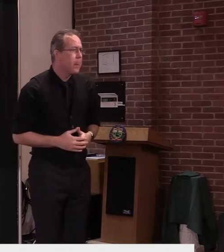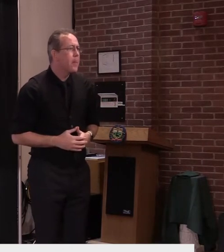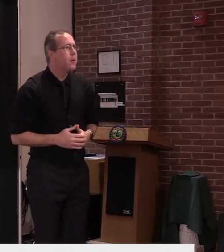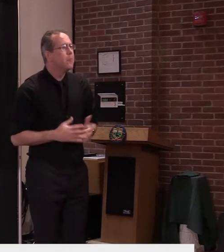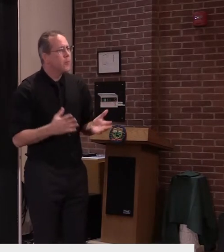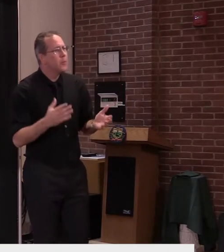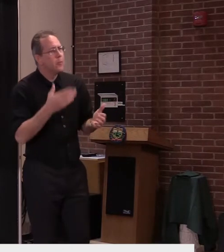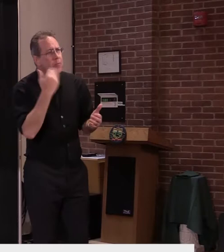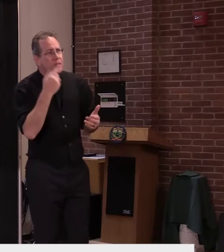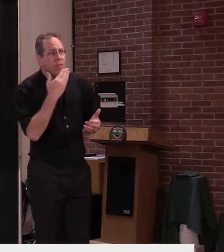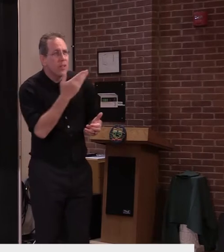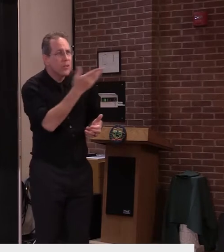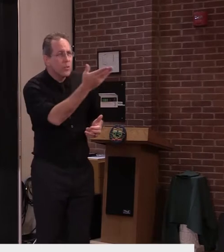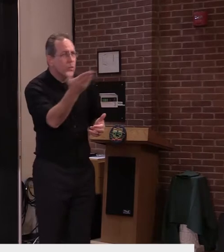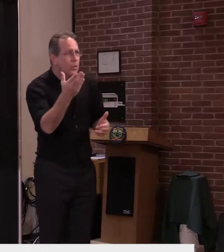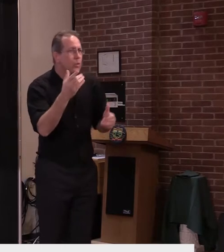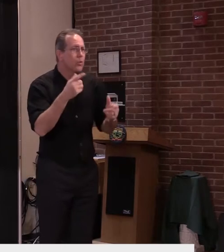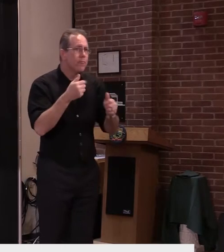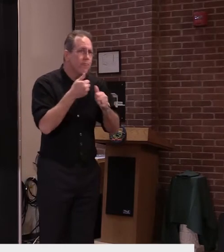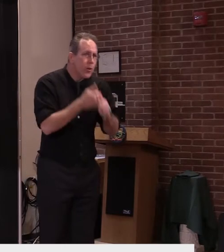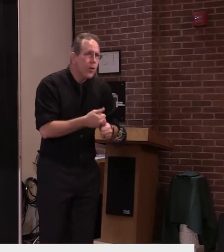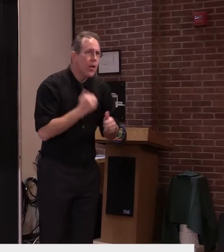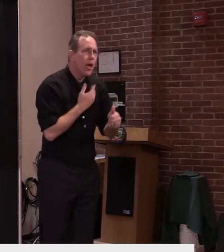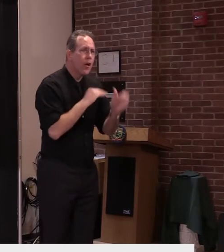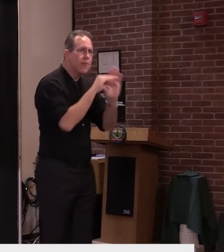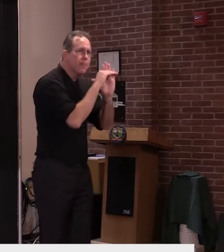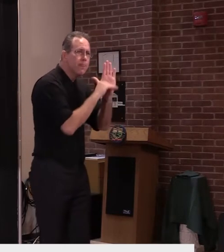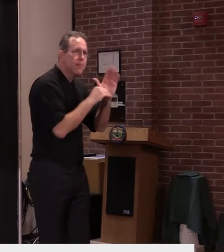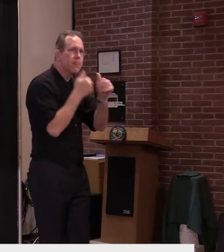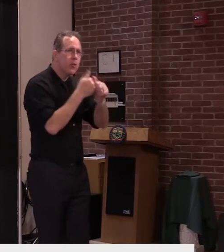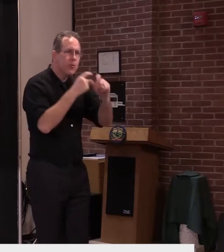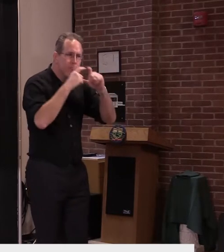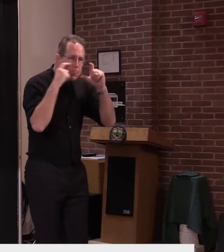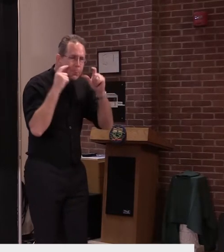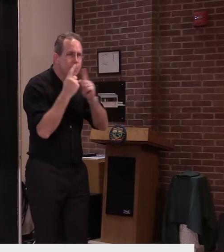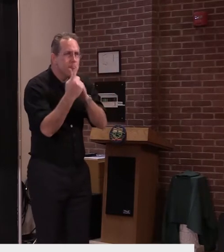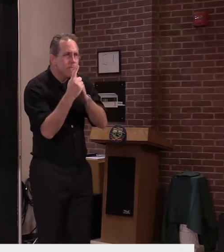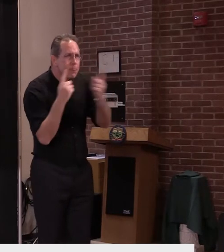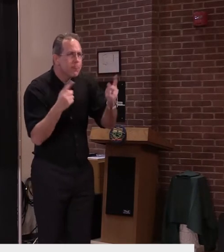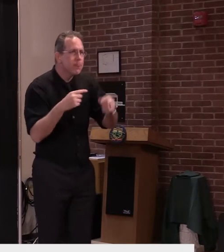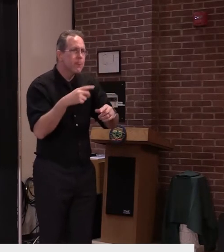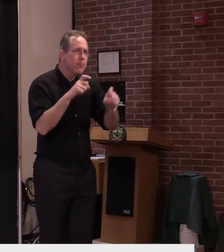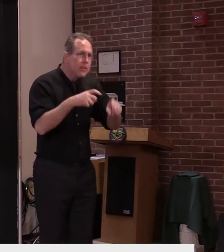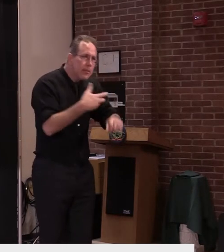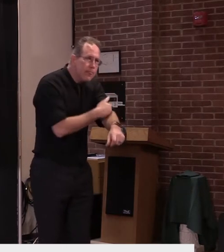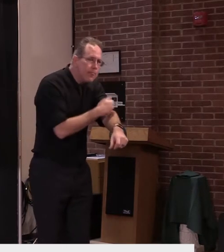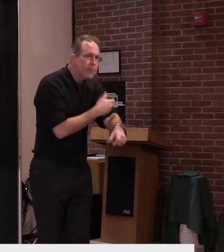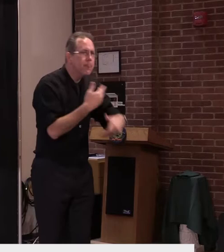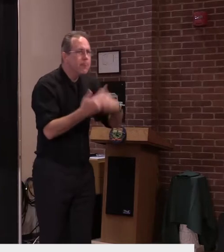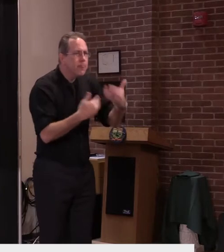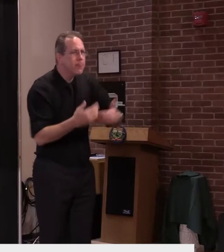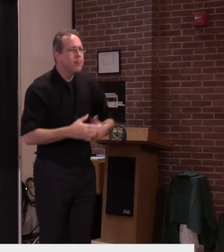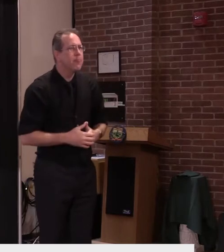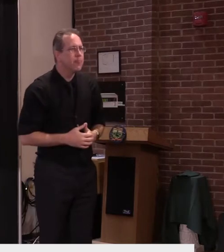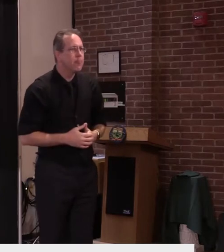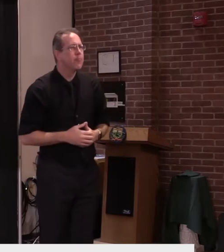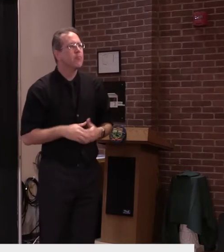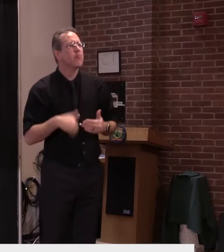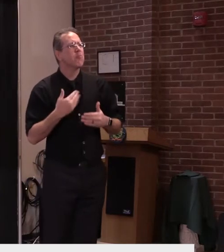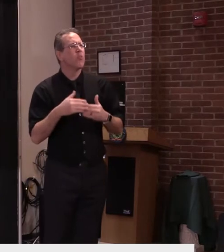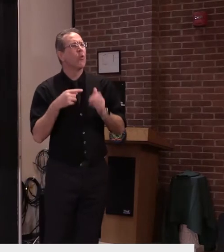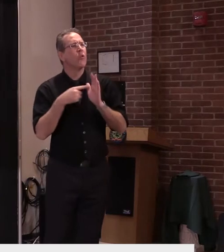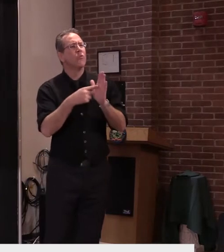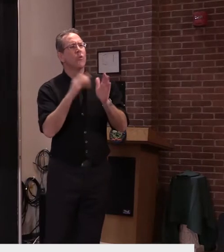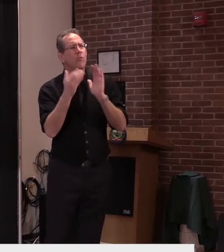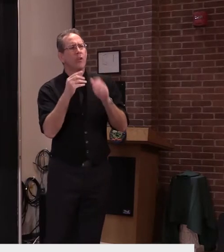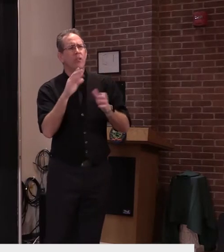masking, testing, getting vaccinated, and getting boosted. So another fatality slide, looking at the differences between those